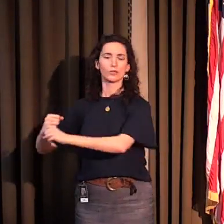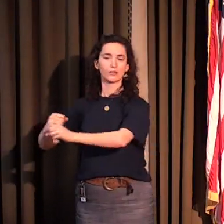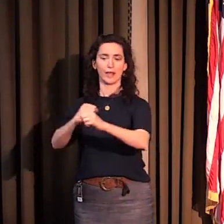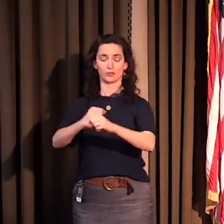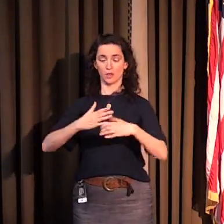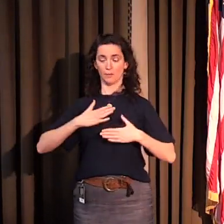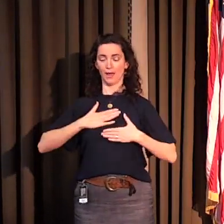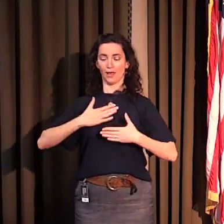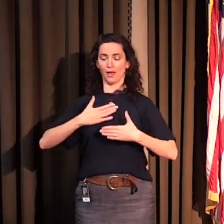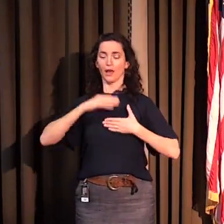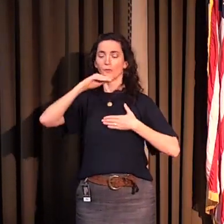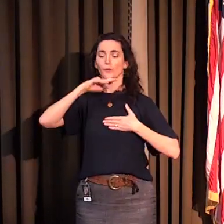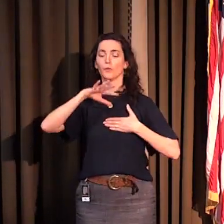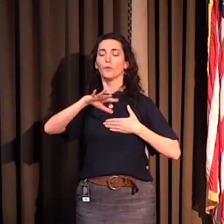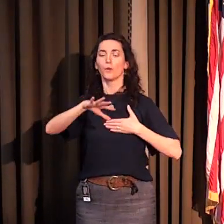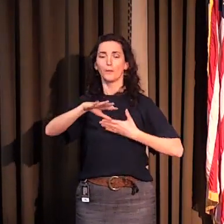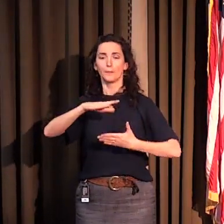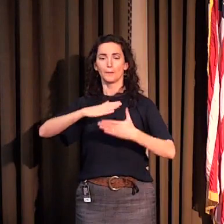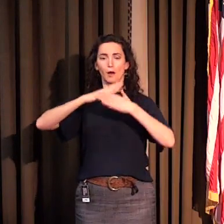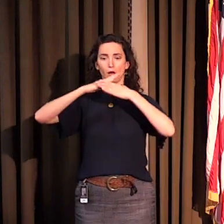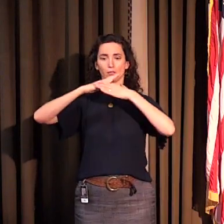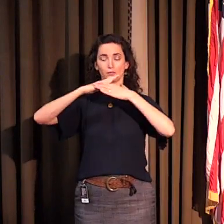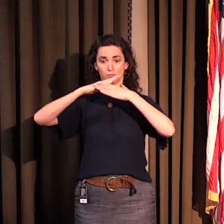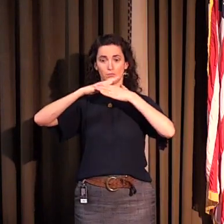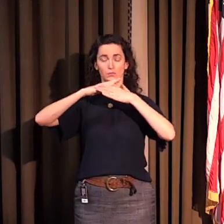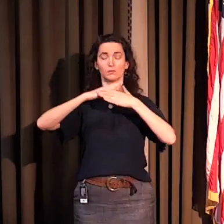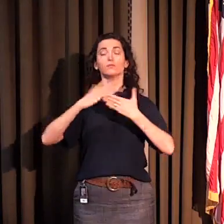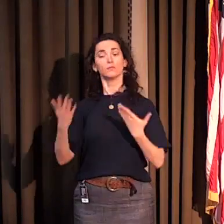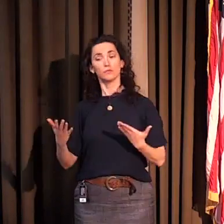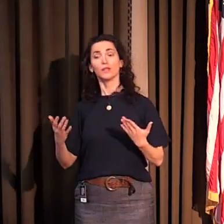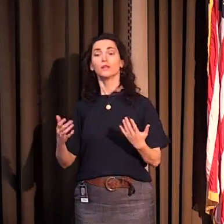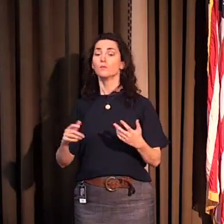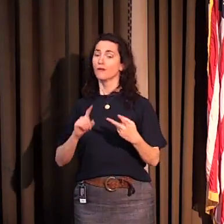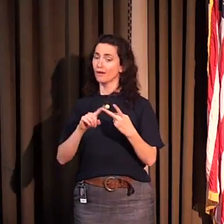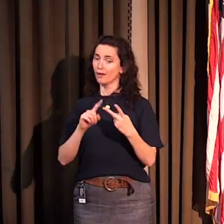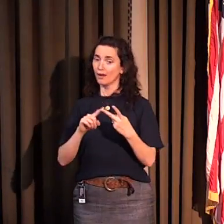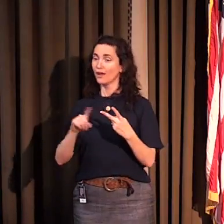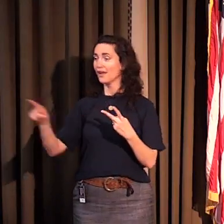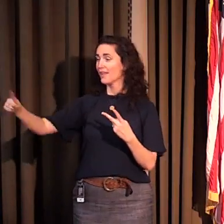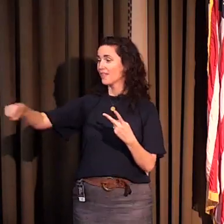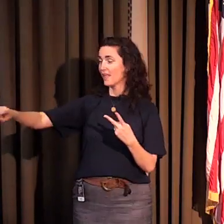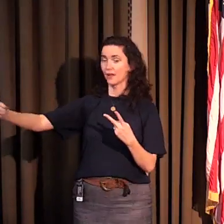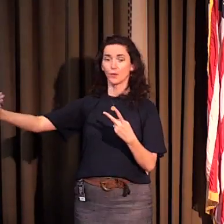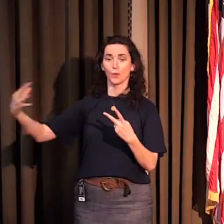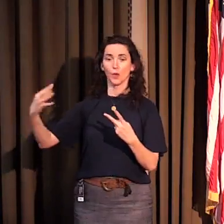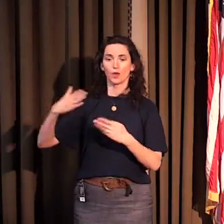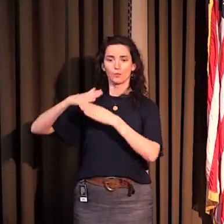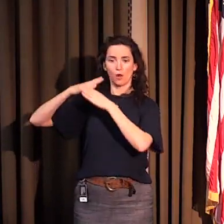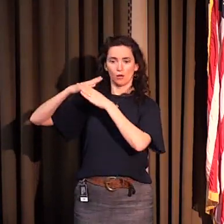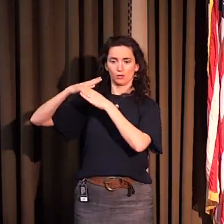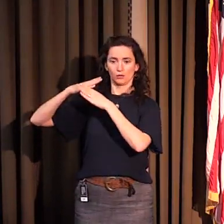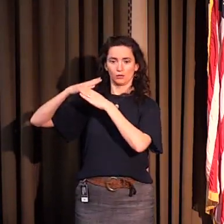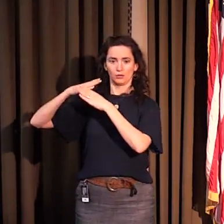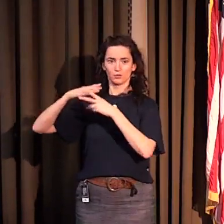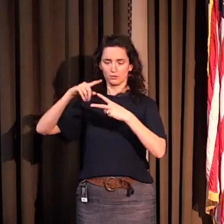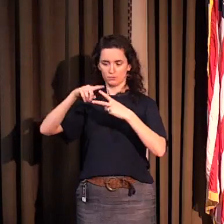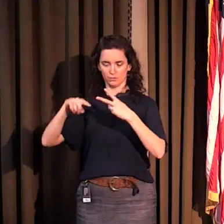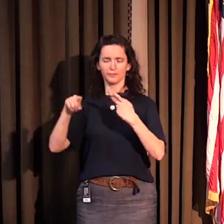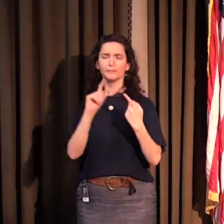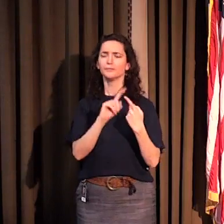own respiratory spread. And the other is to protect you, the wearer. To talk about that first part, we talk